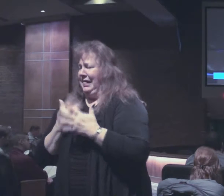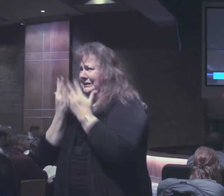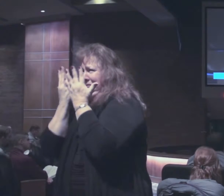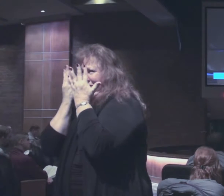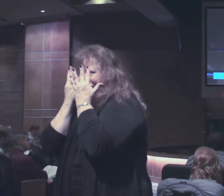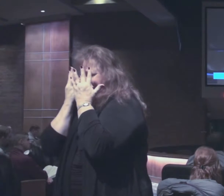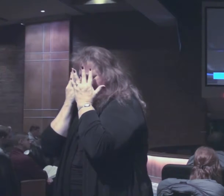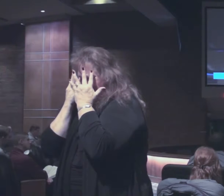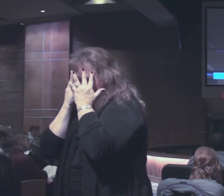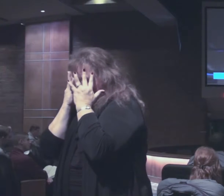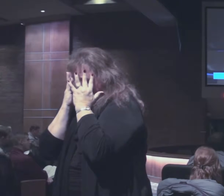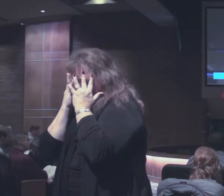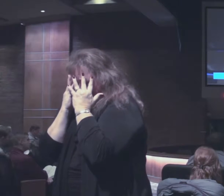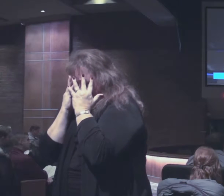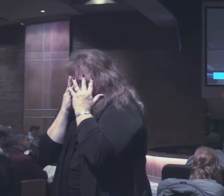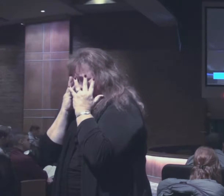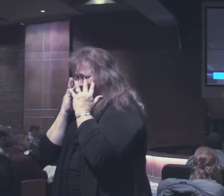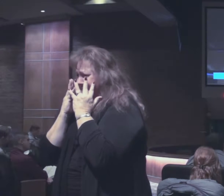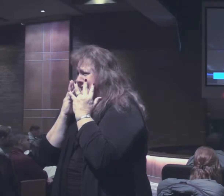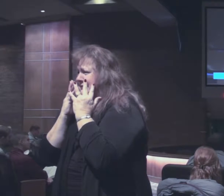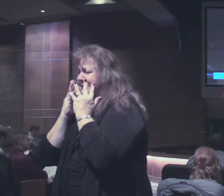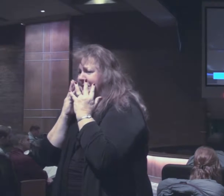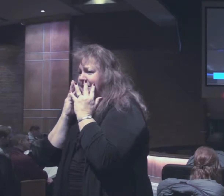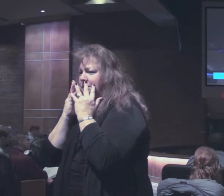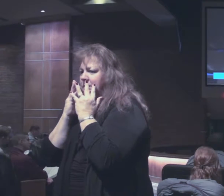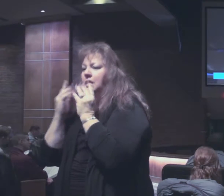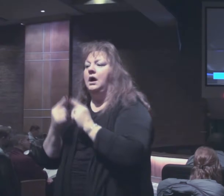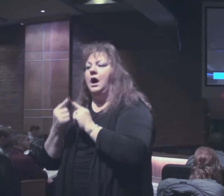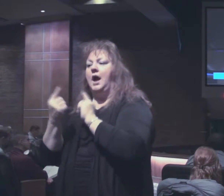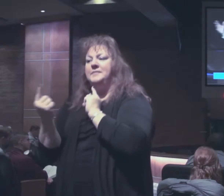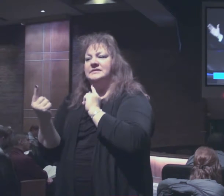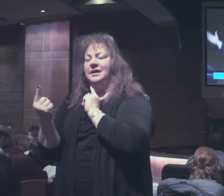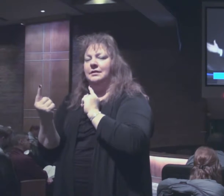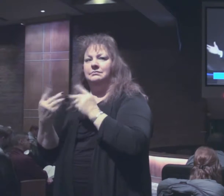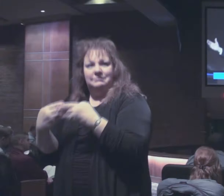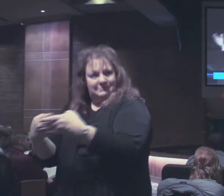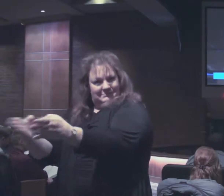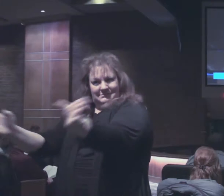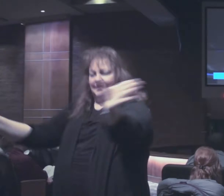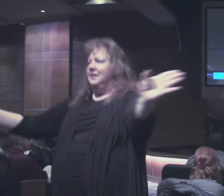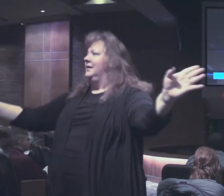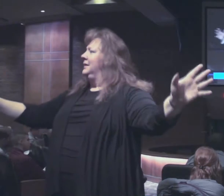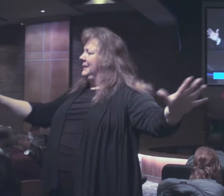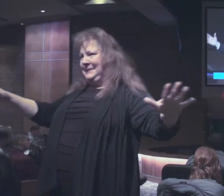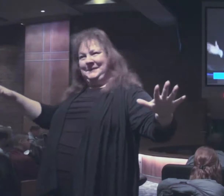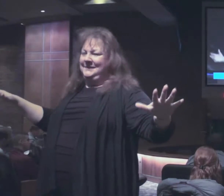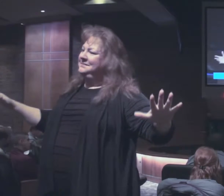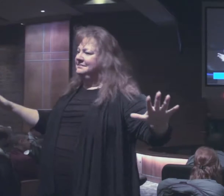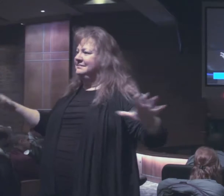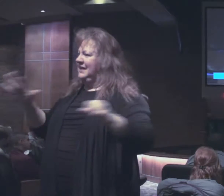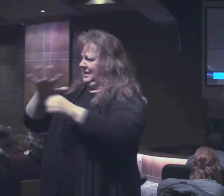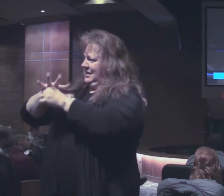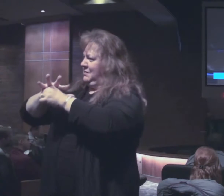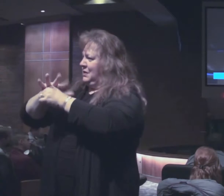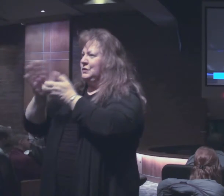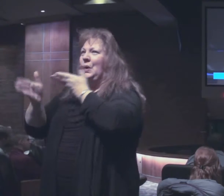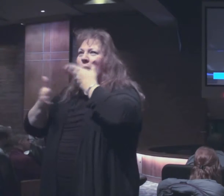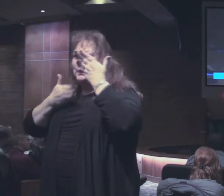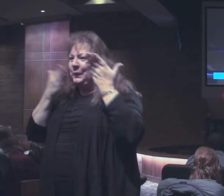everything's pressing in on me. So the opposite of that is being brought to a broad place where the pressure is